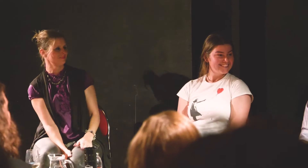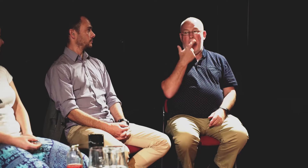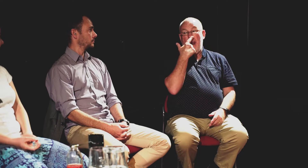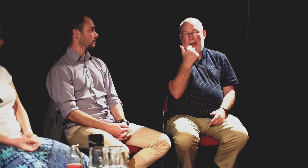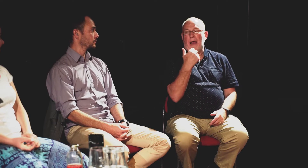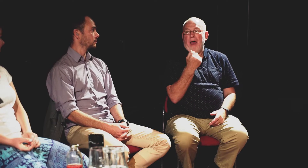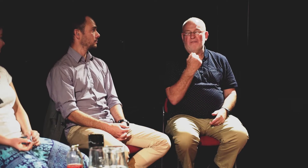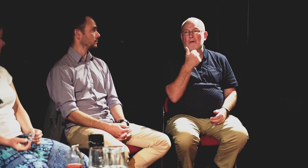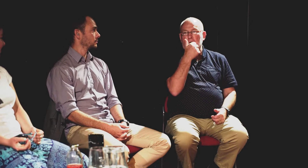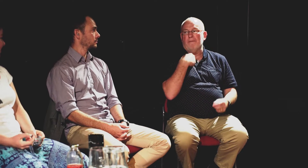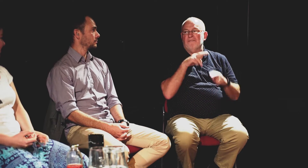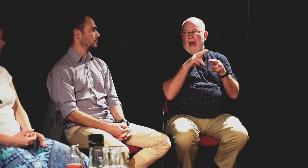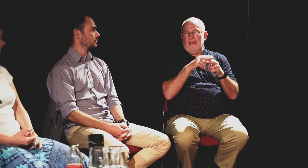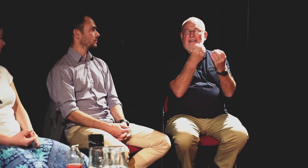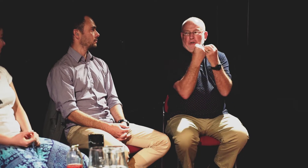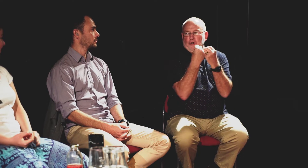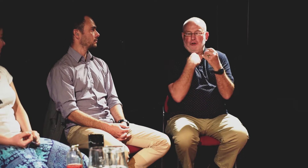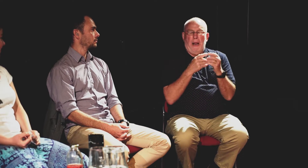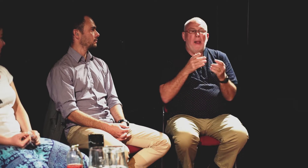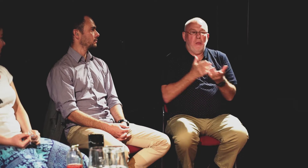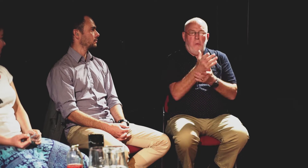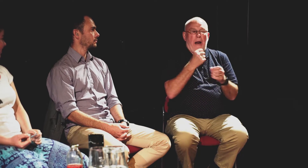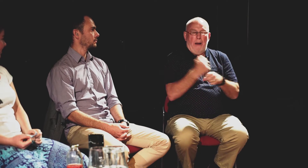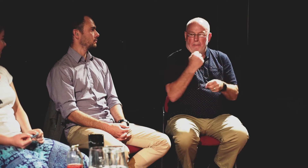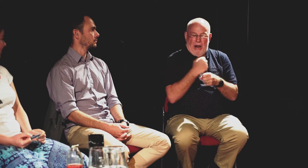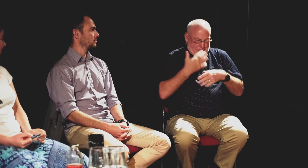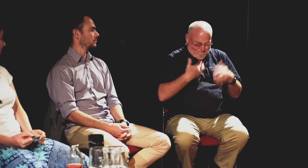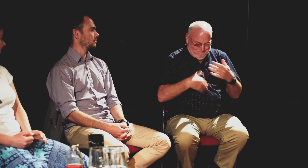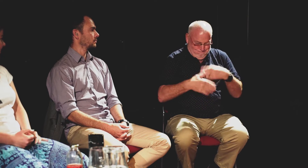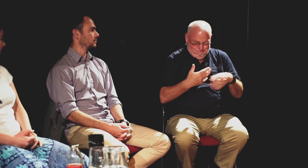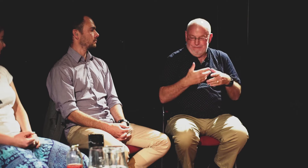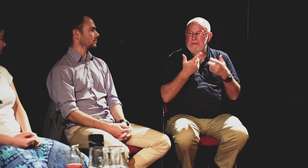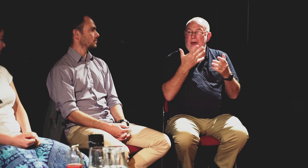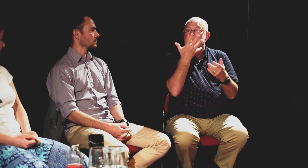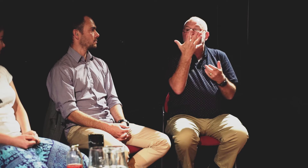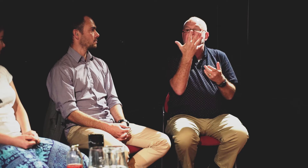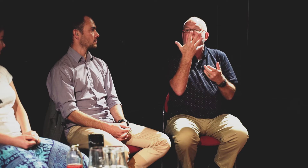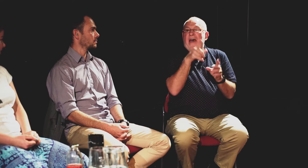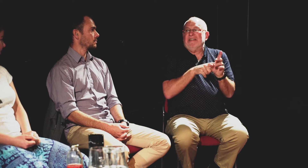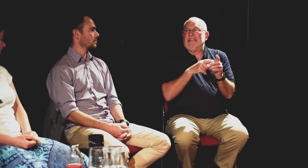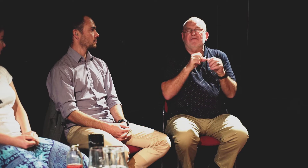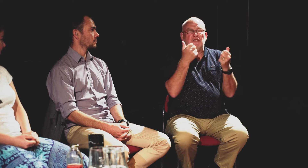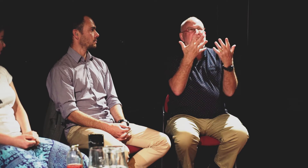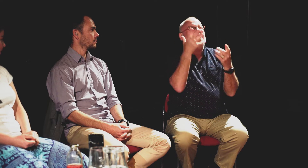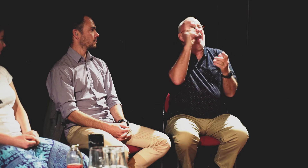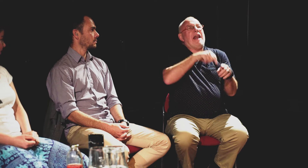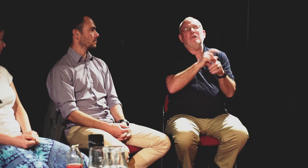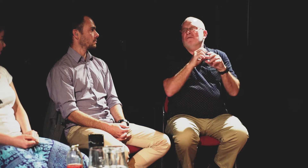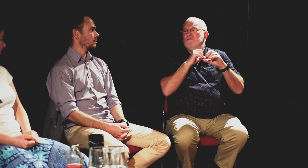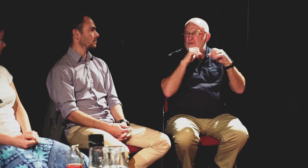You, me? Right. I am also lucky that I had Dad who taught me as well with the cabinet making for sure. I'd finished